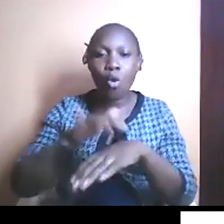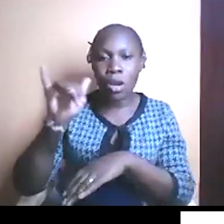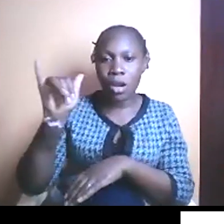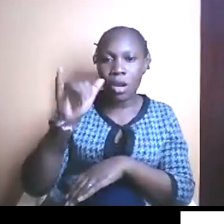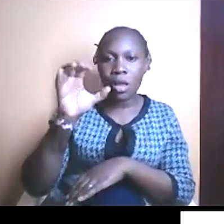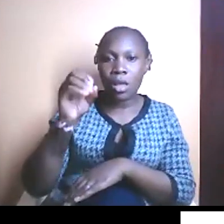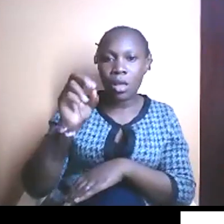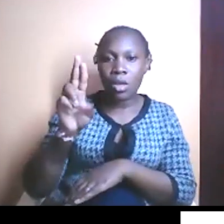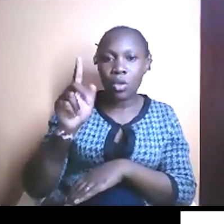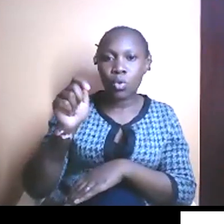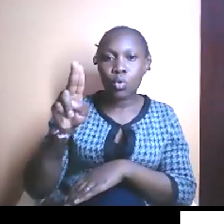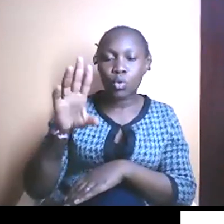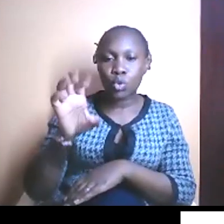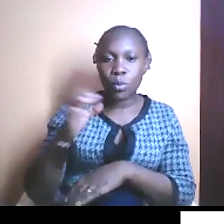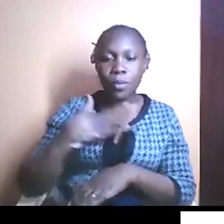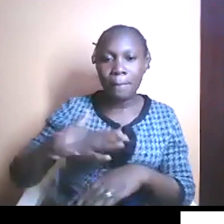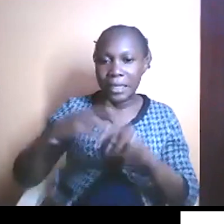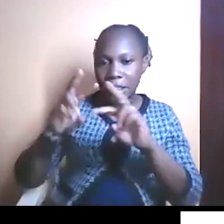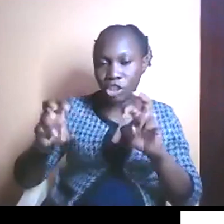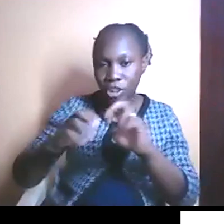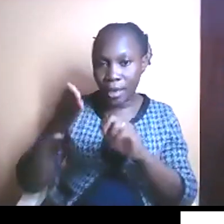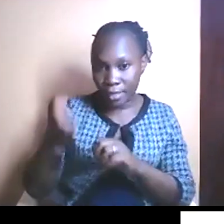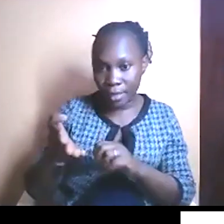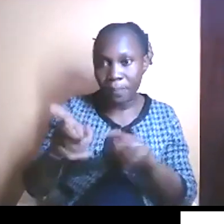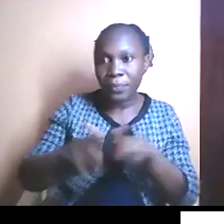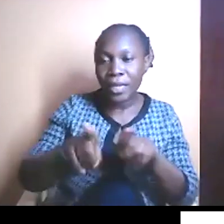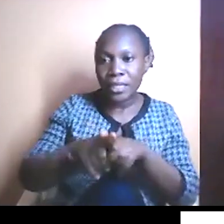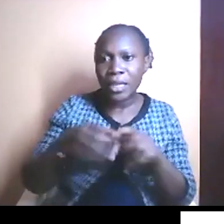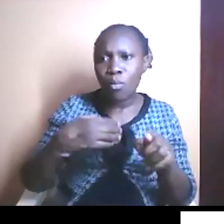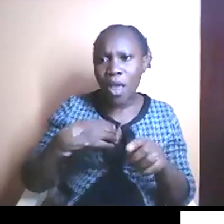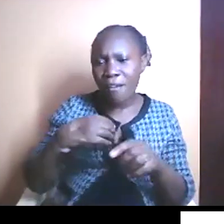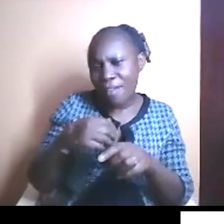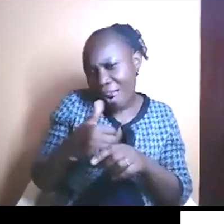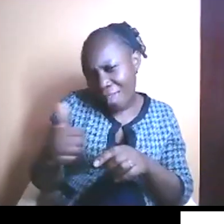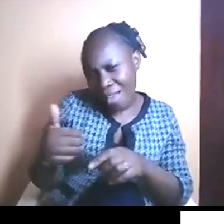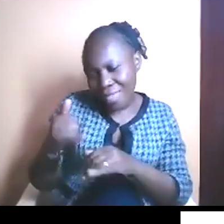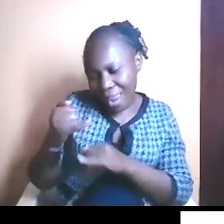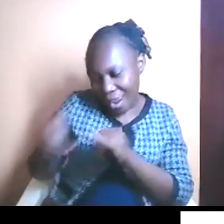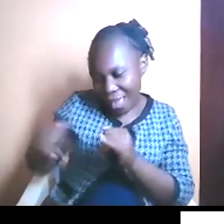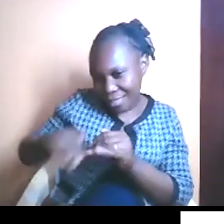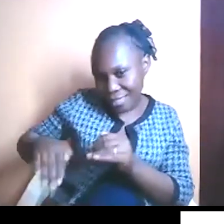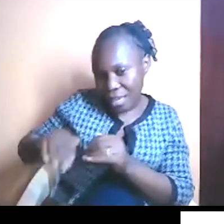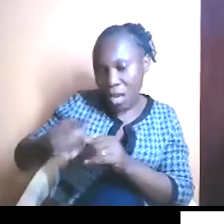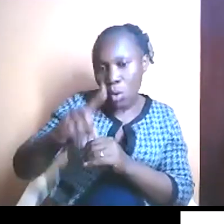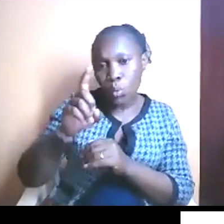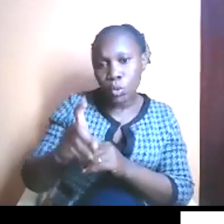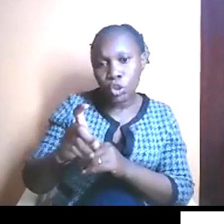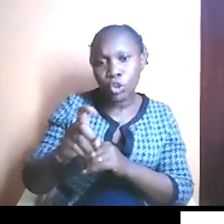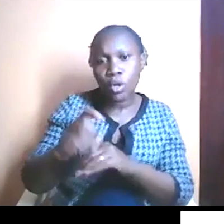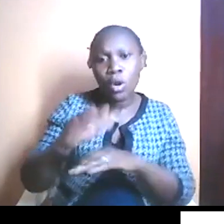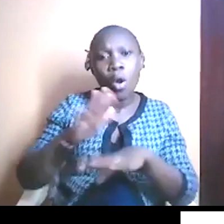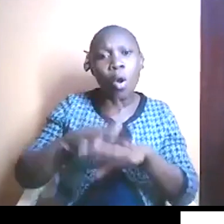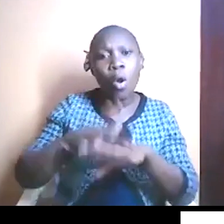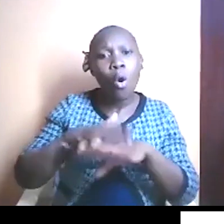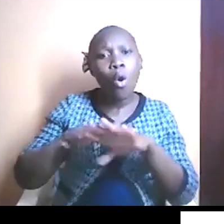We also have another question, which probably is our second last. How do you, okay, this thing of bosses who don't listen, how do